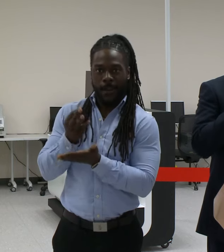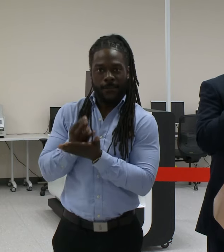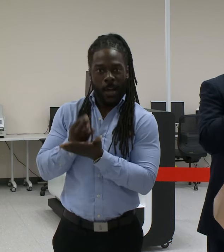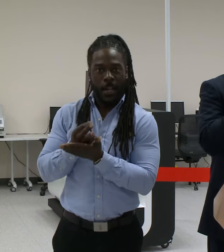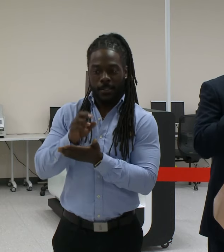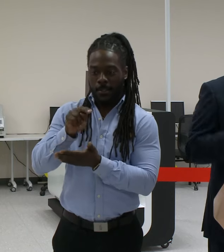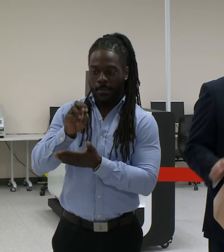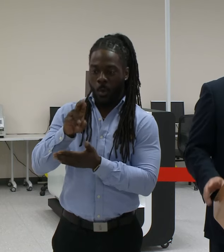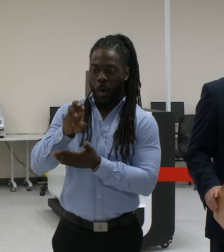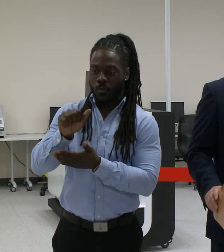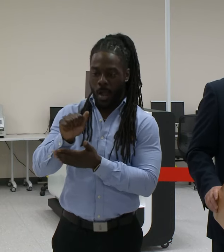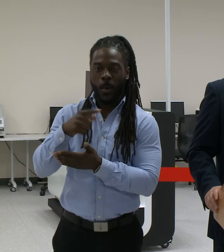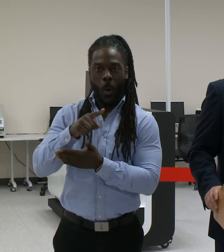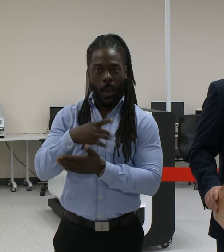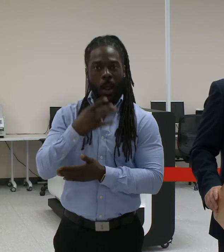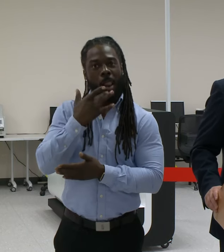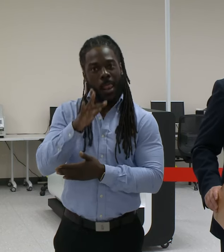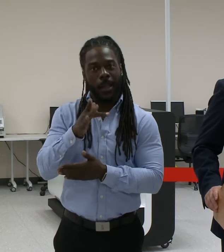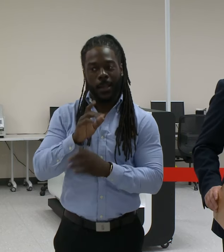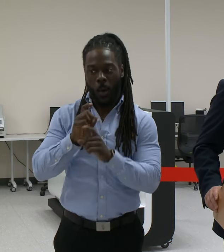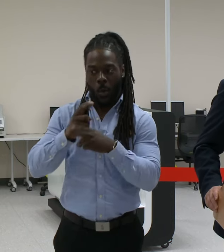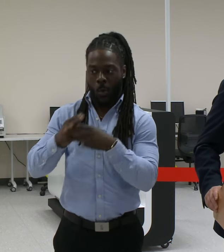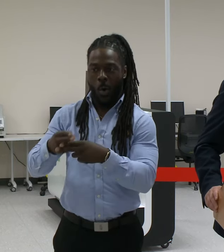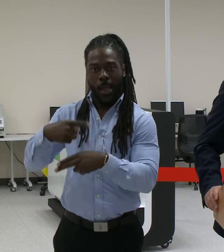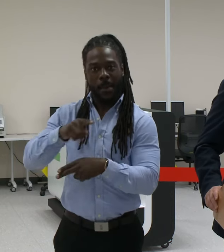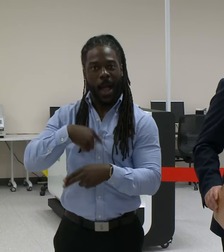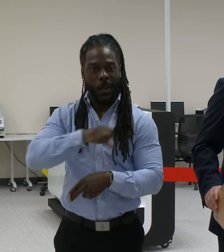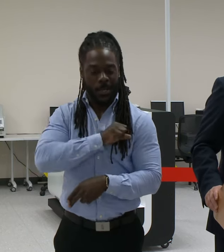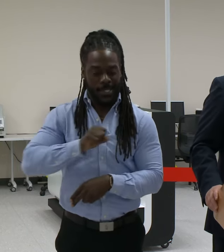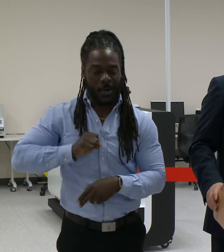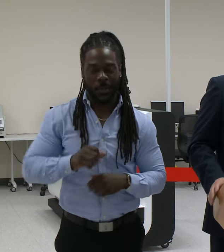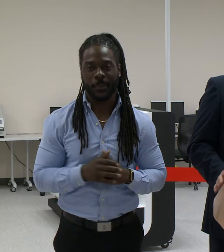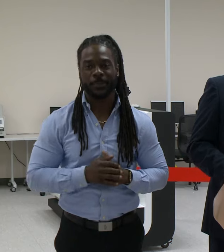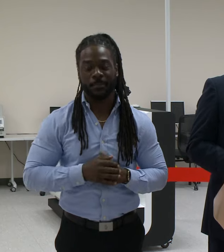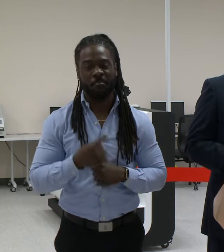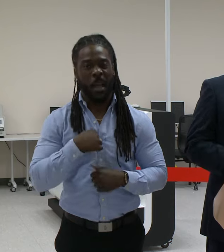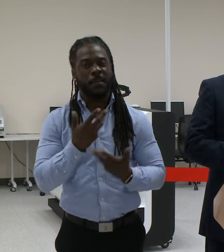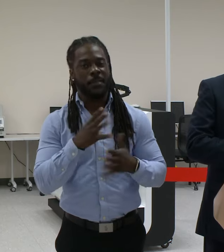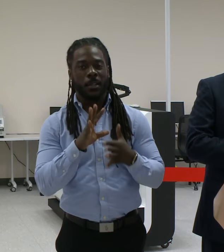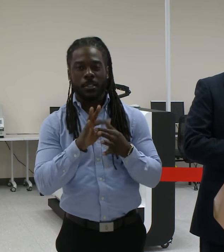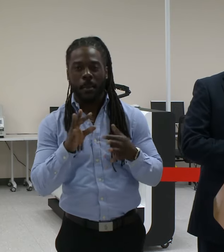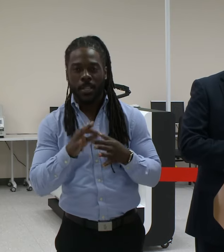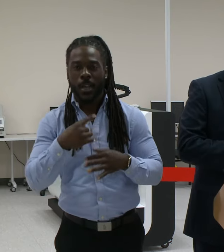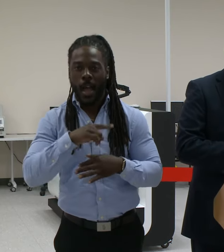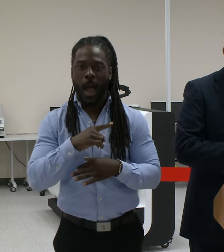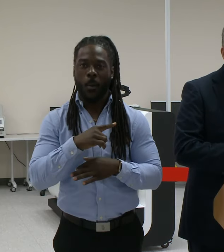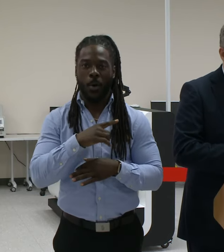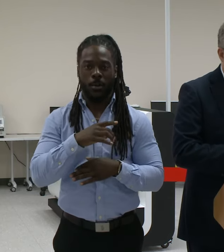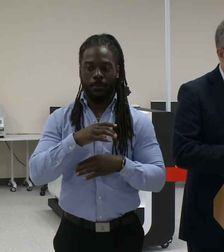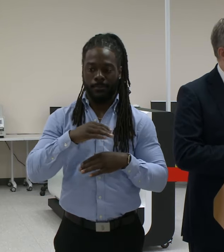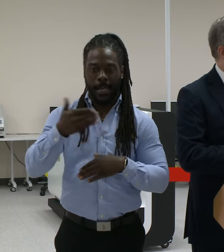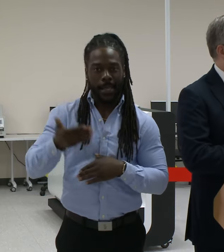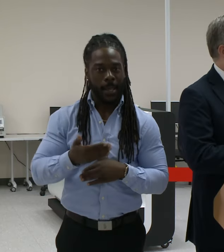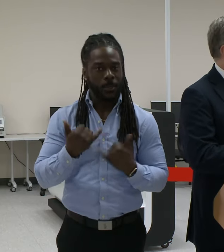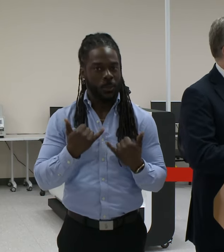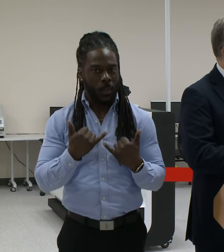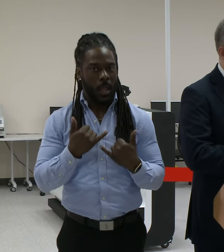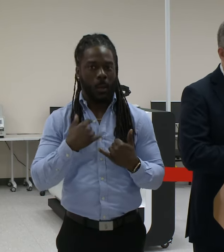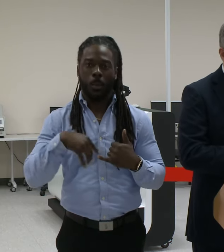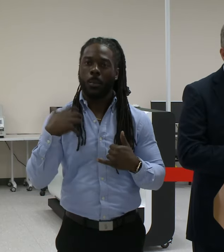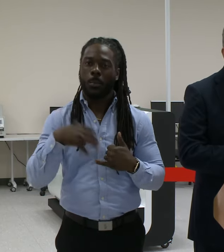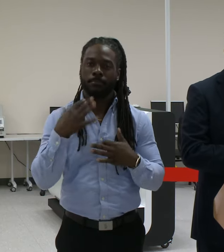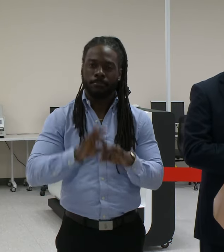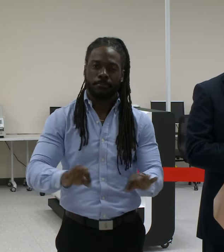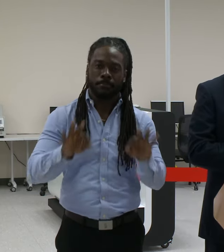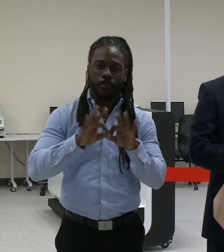call him our senator. So I mentioned that our congressional guests today were instrumental in making